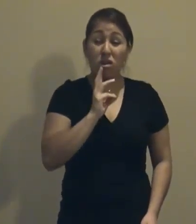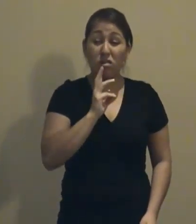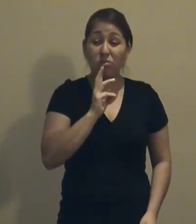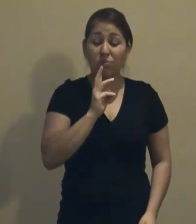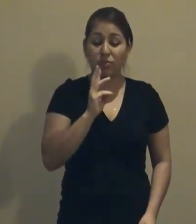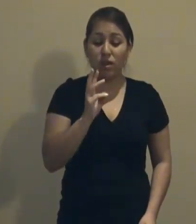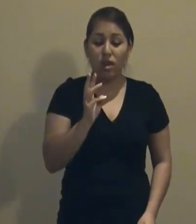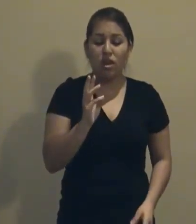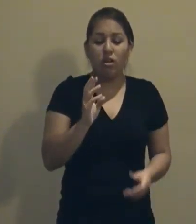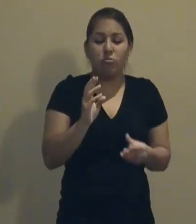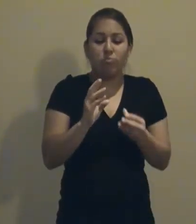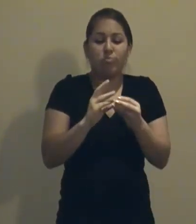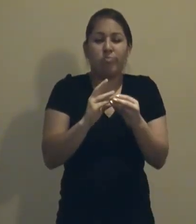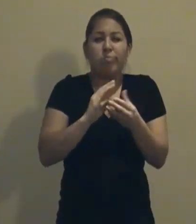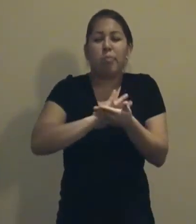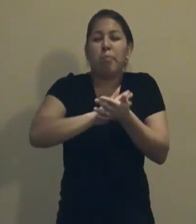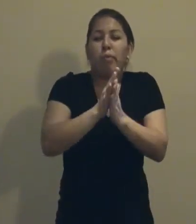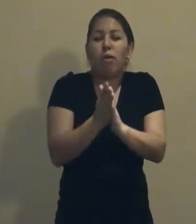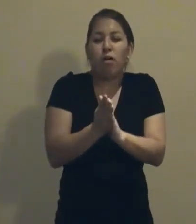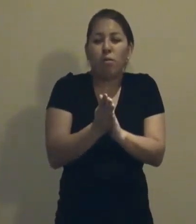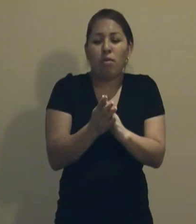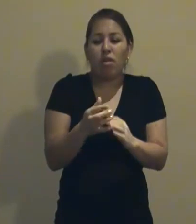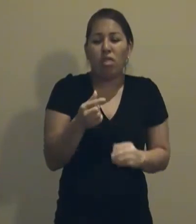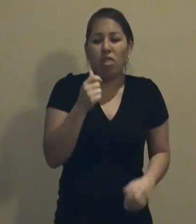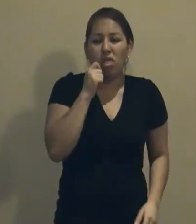a nice thick sauce.